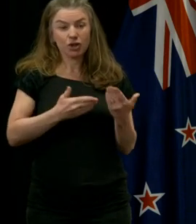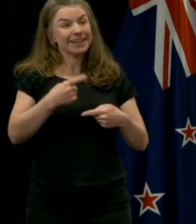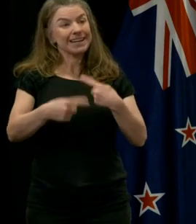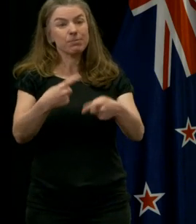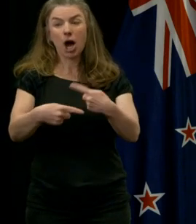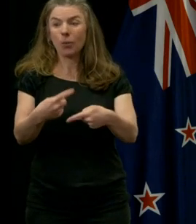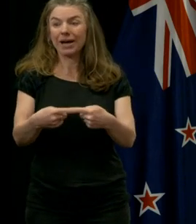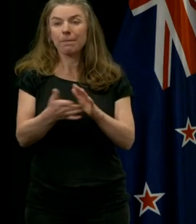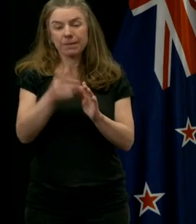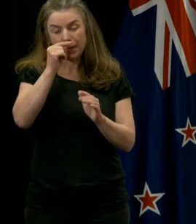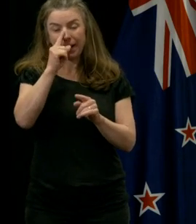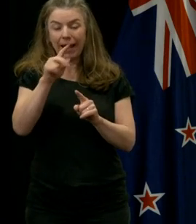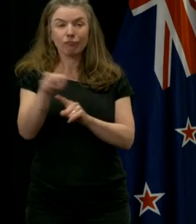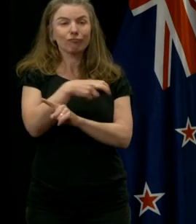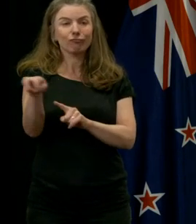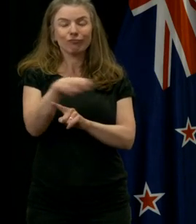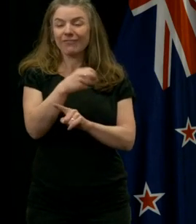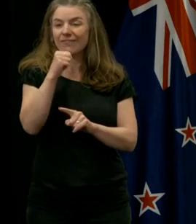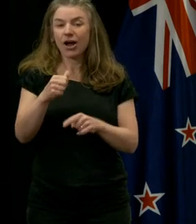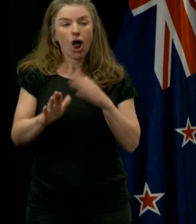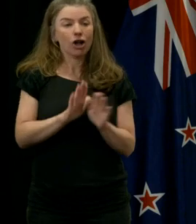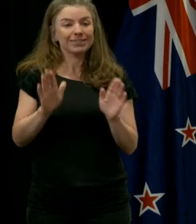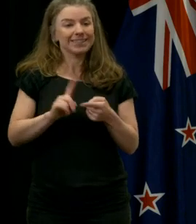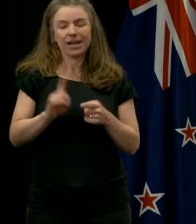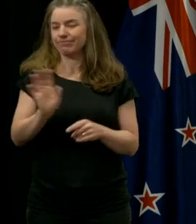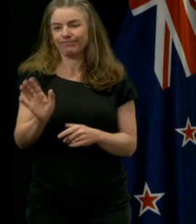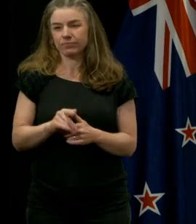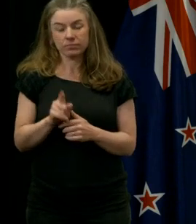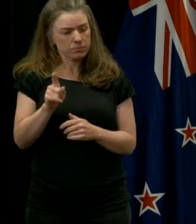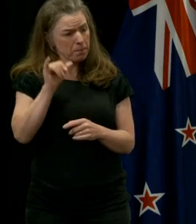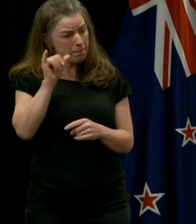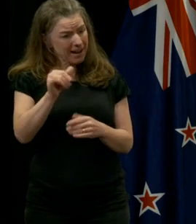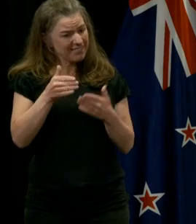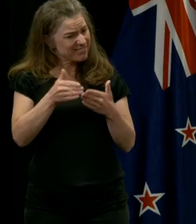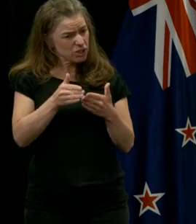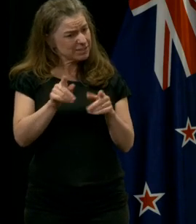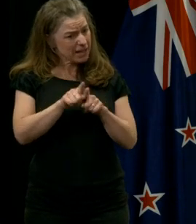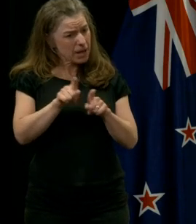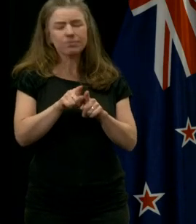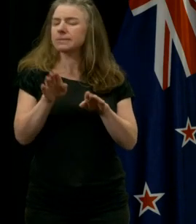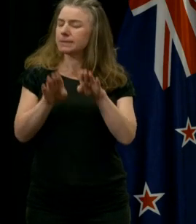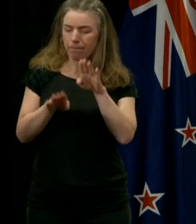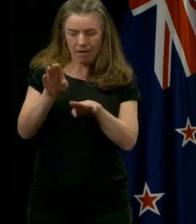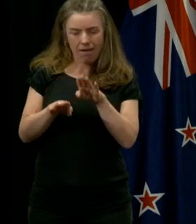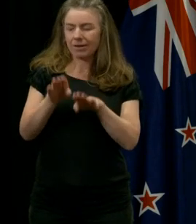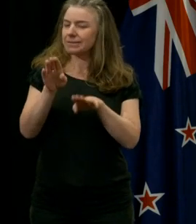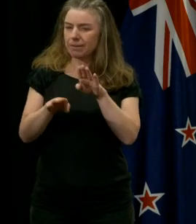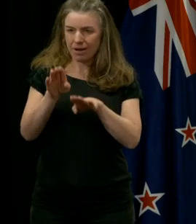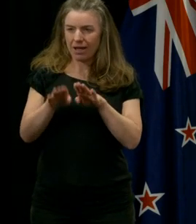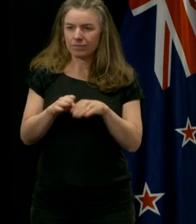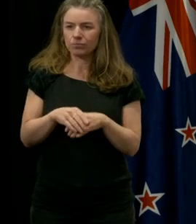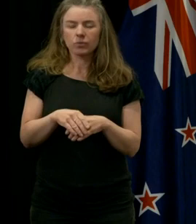people to tour between the North and South Islands. Planes, ferries and that sort of thing. Similar situation. With those.